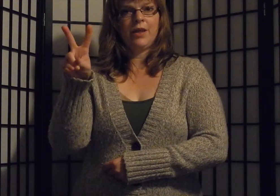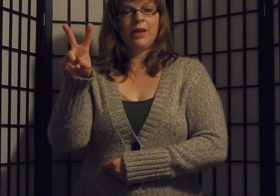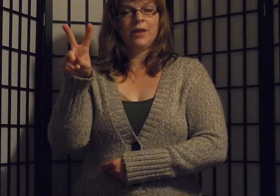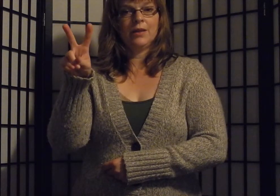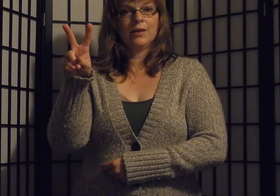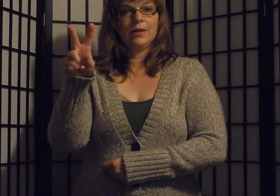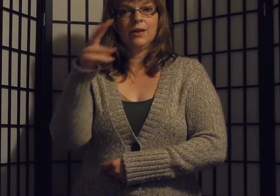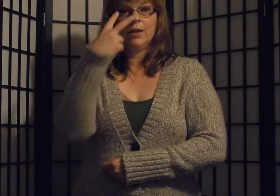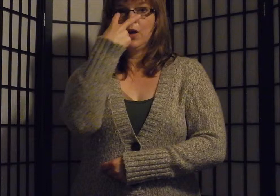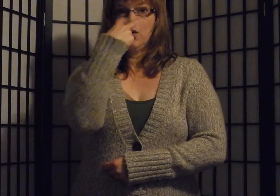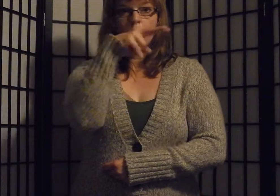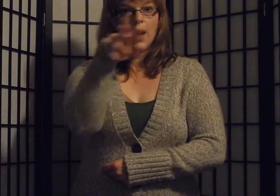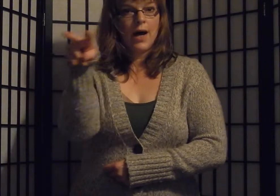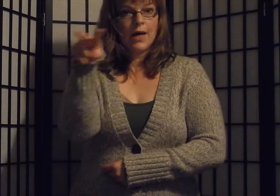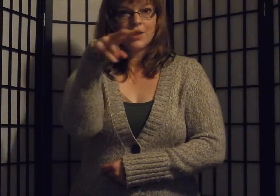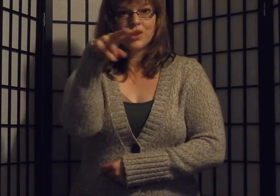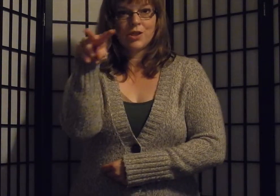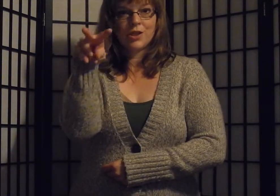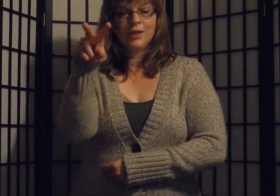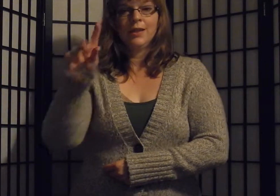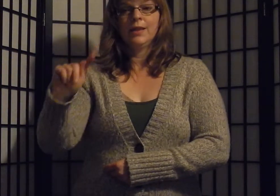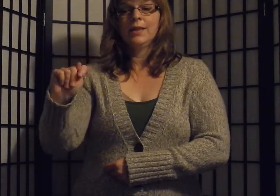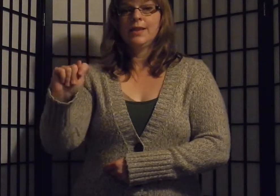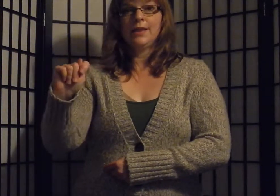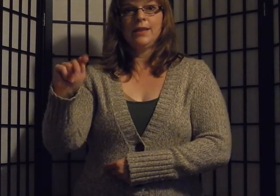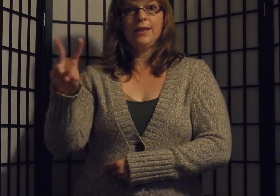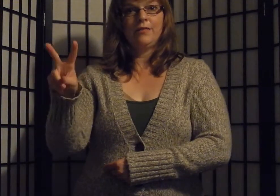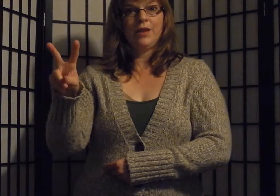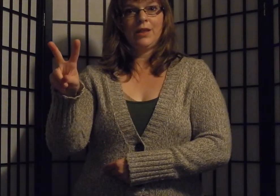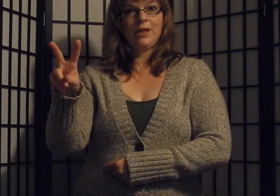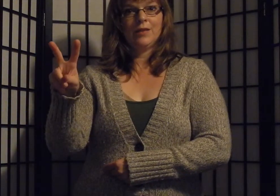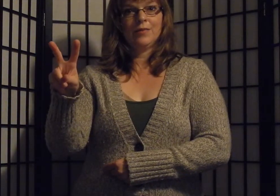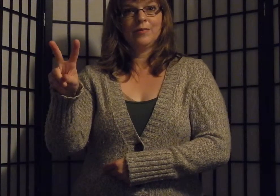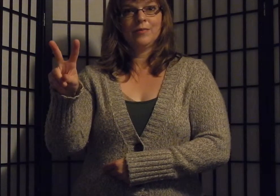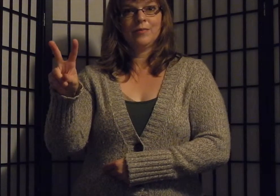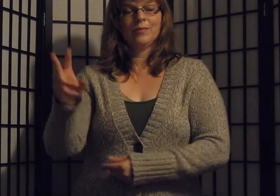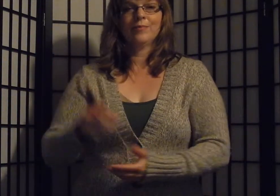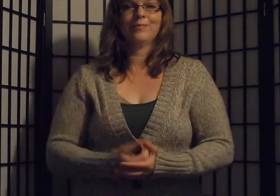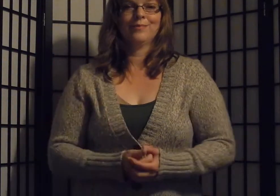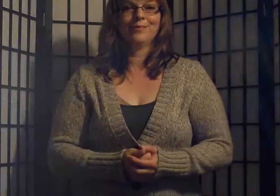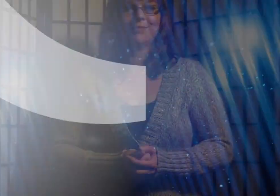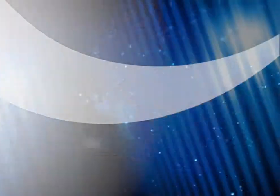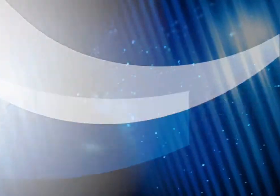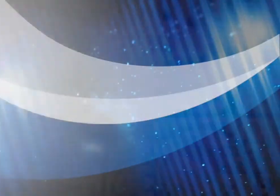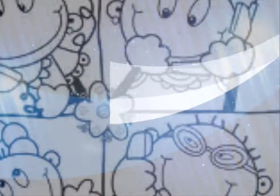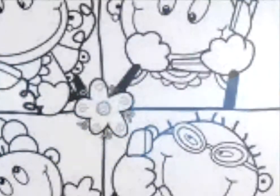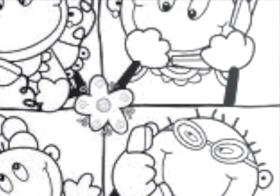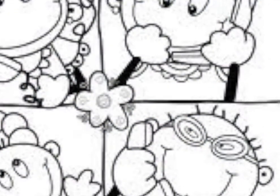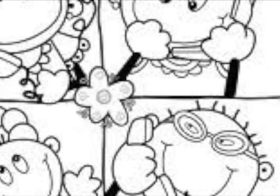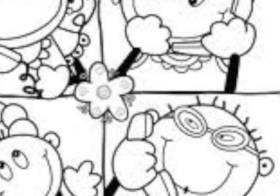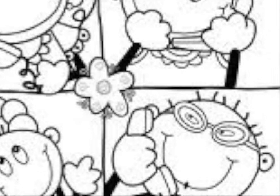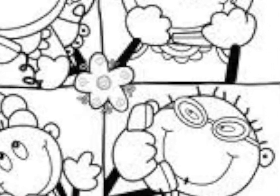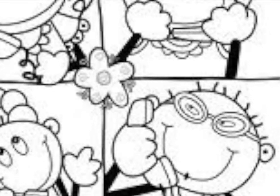TV. Watch TV.